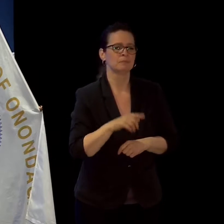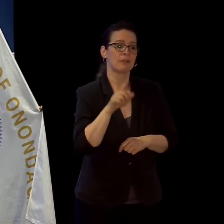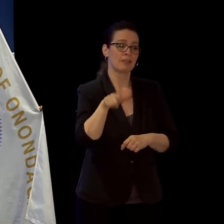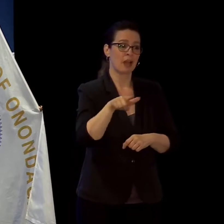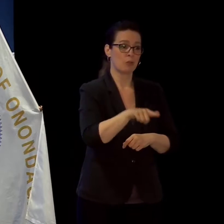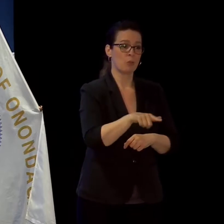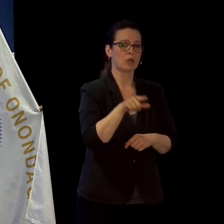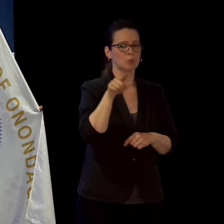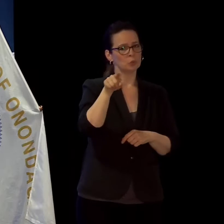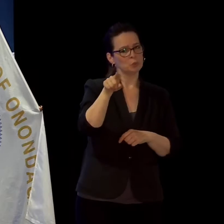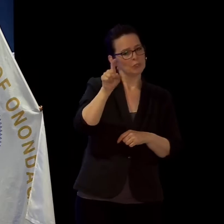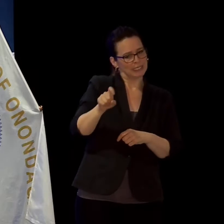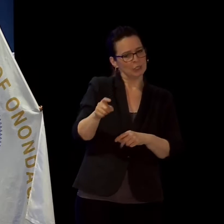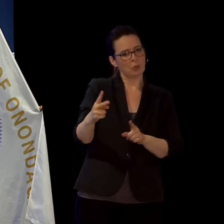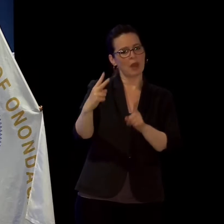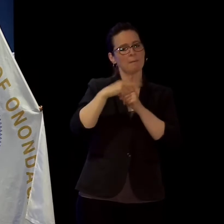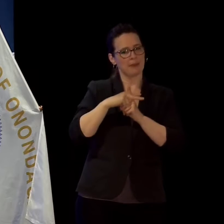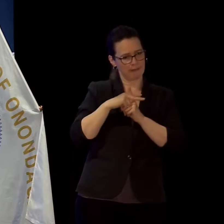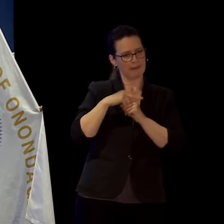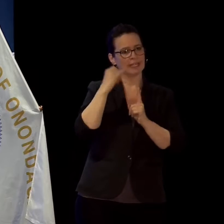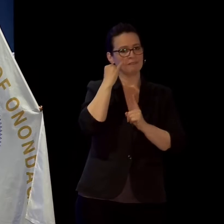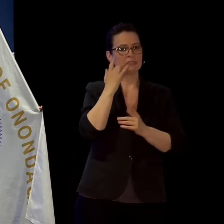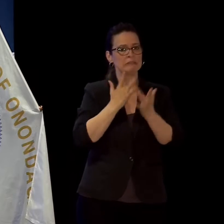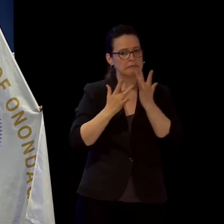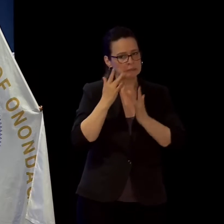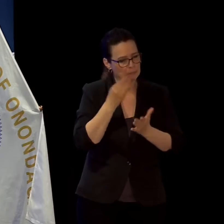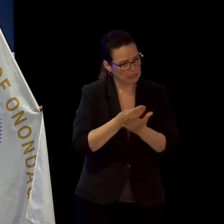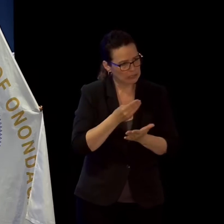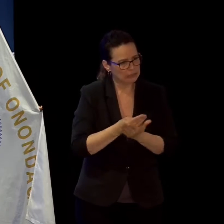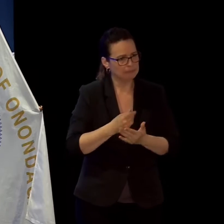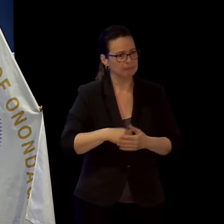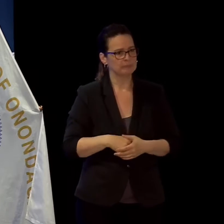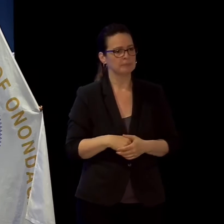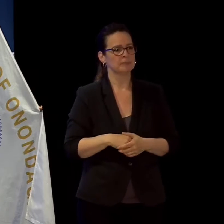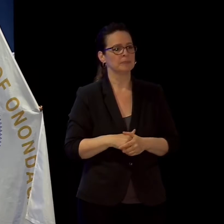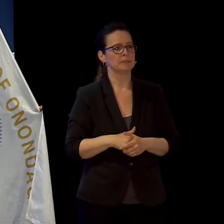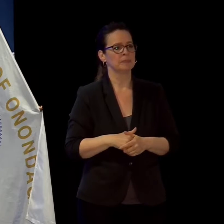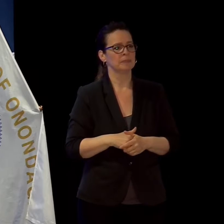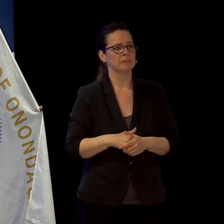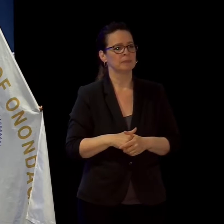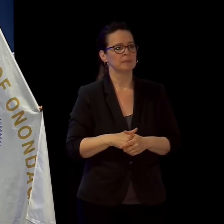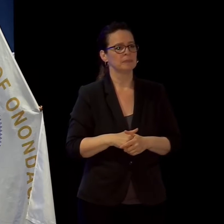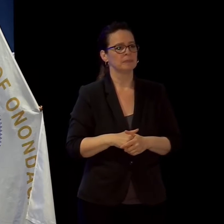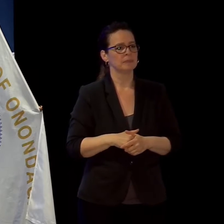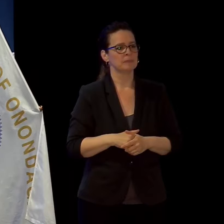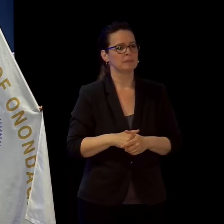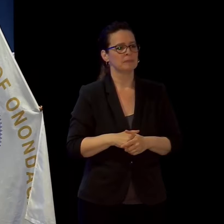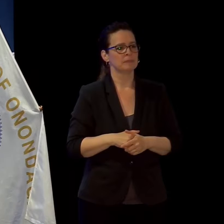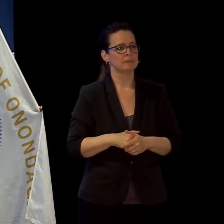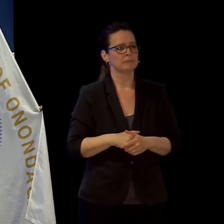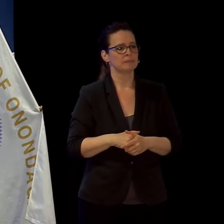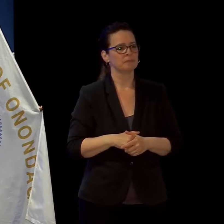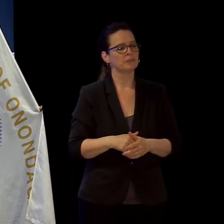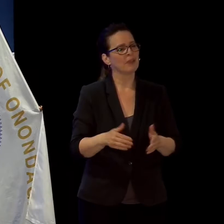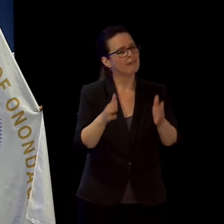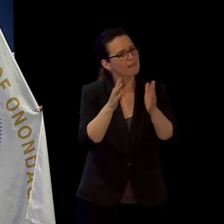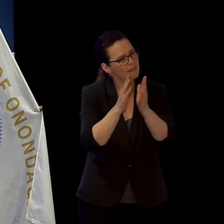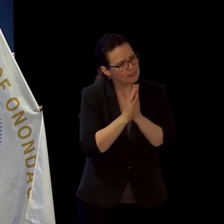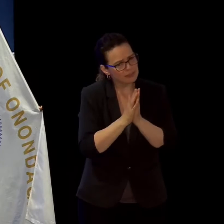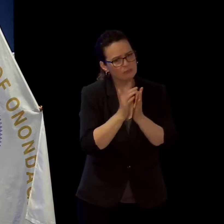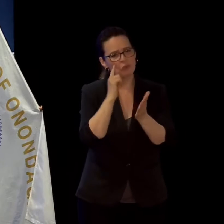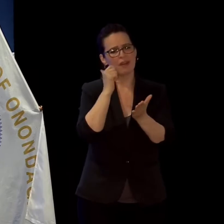use other tools to figure out if there's other eligibility to try to get you some relief. So I ask for help